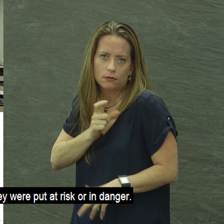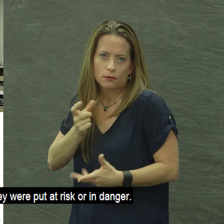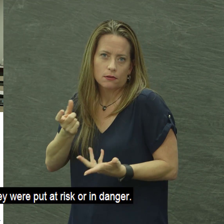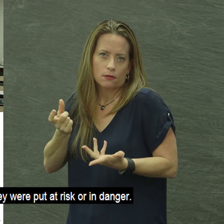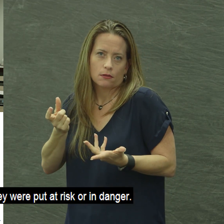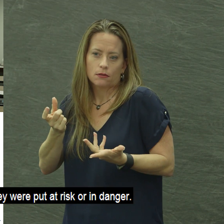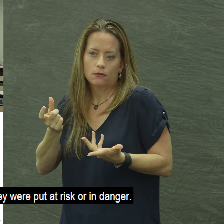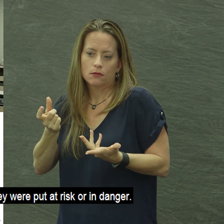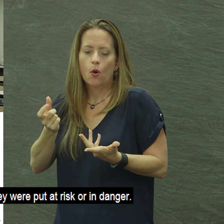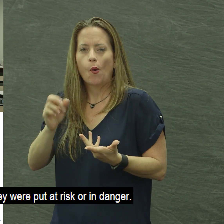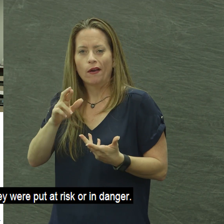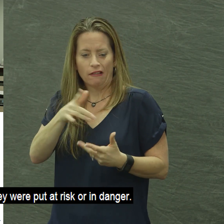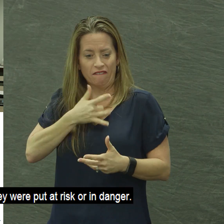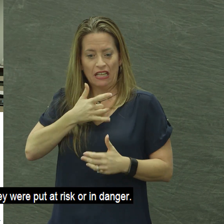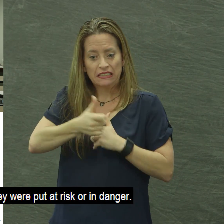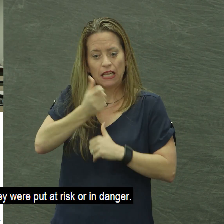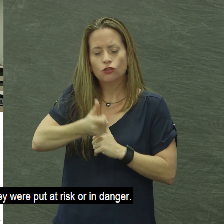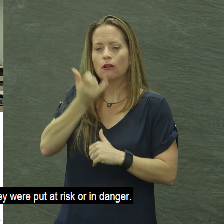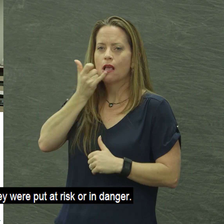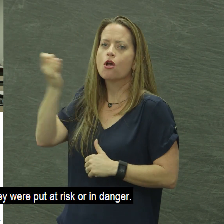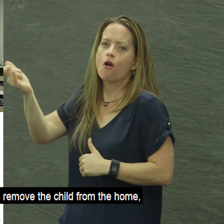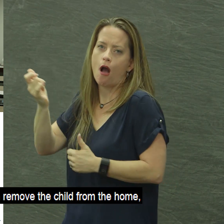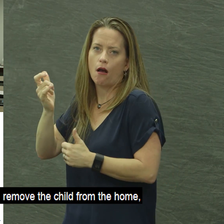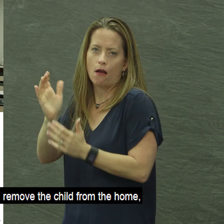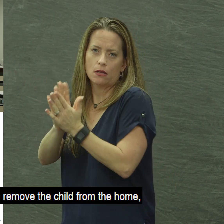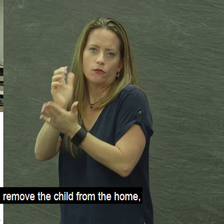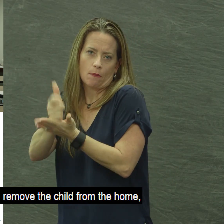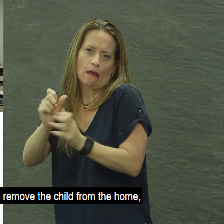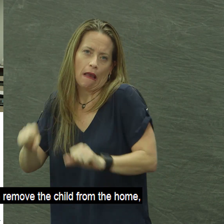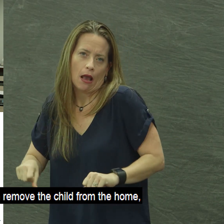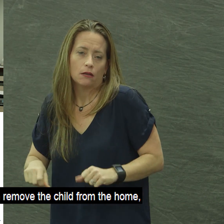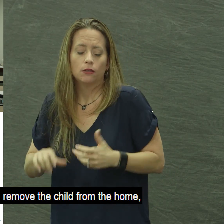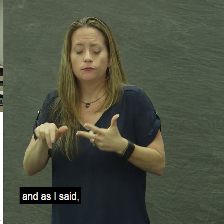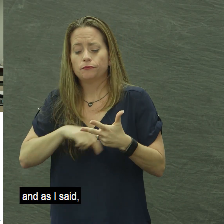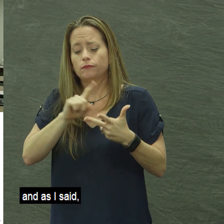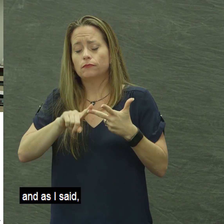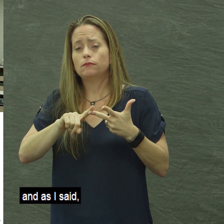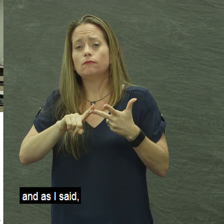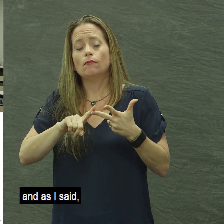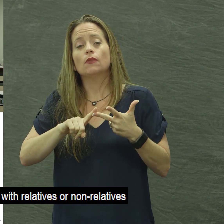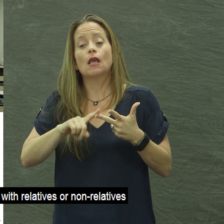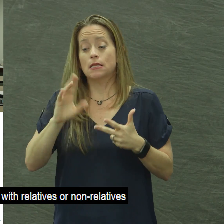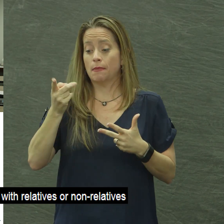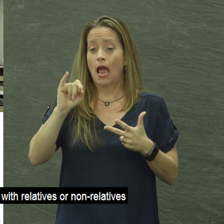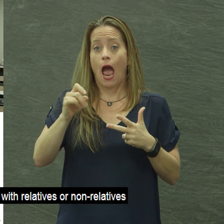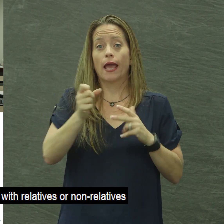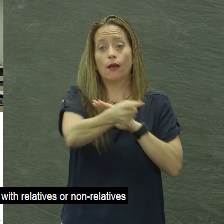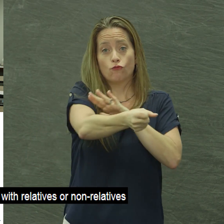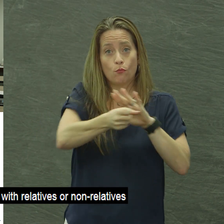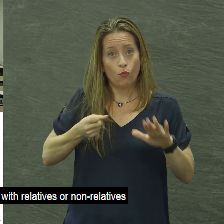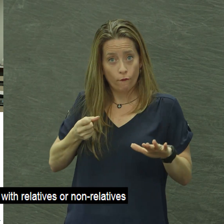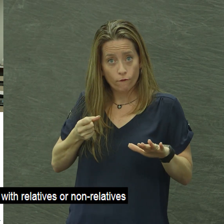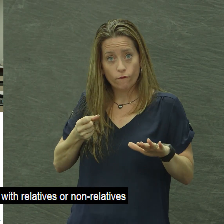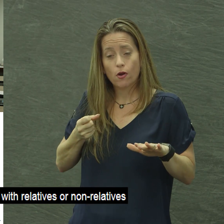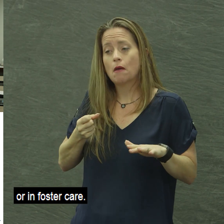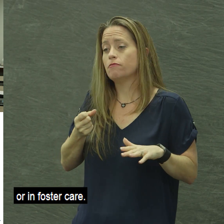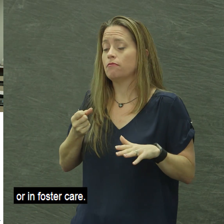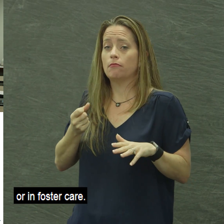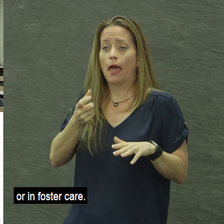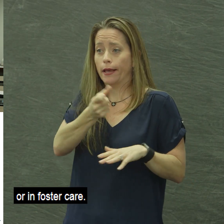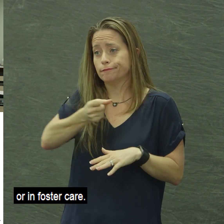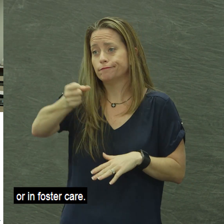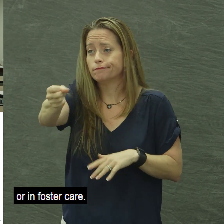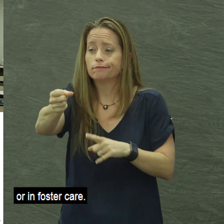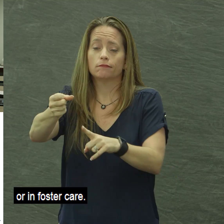at risk or in danger. They can remove the child from the home and, as I said, place with relatives or non-relatives